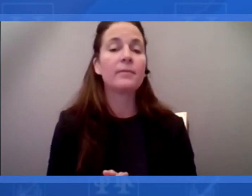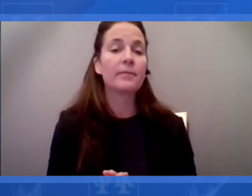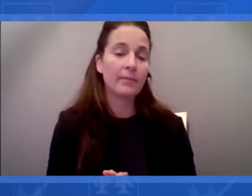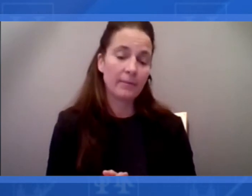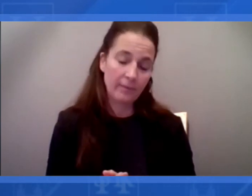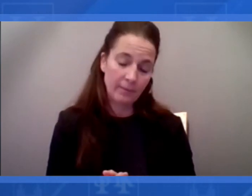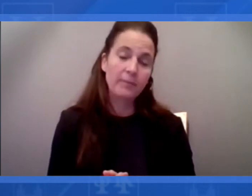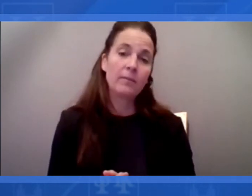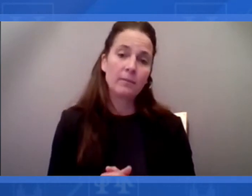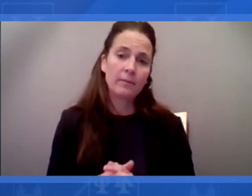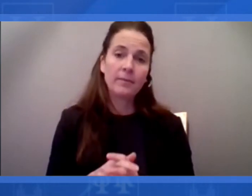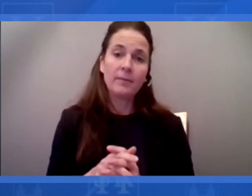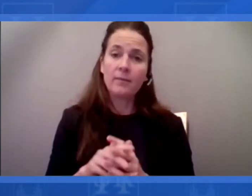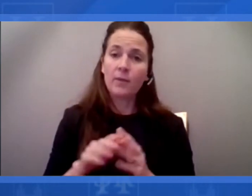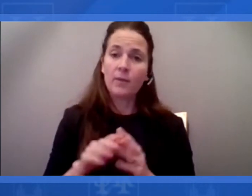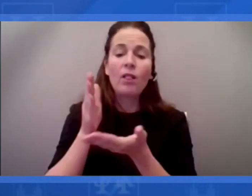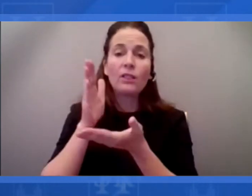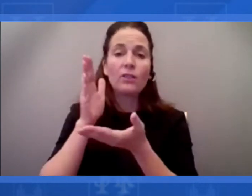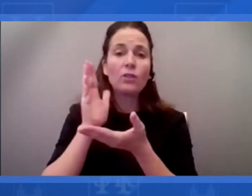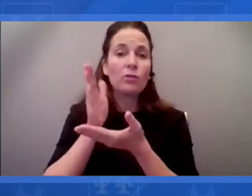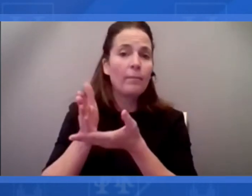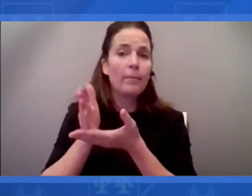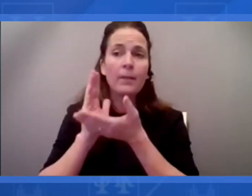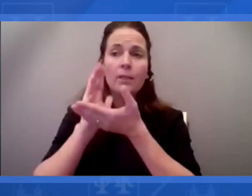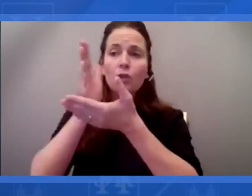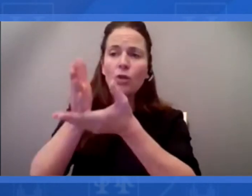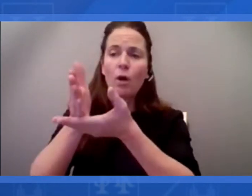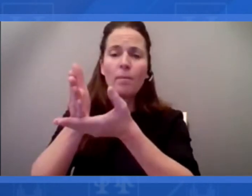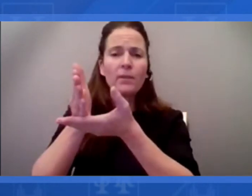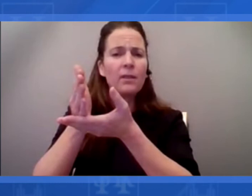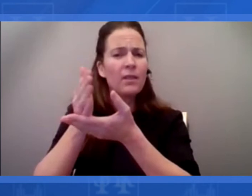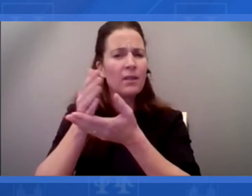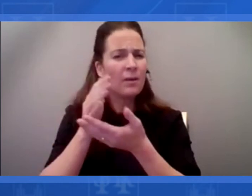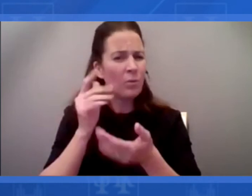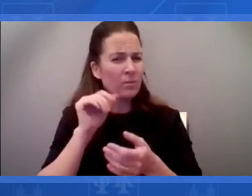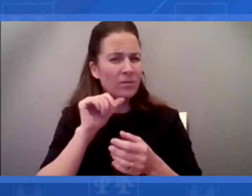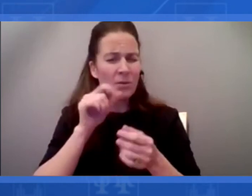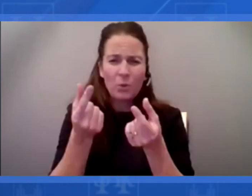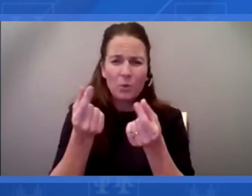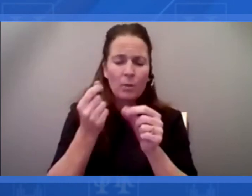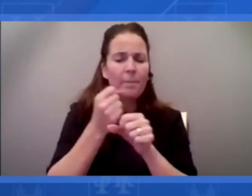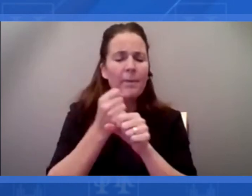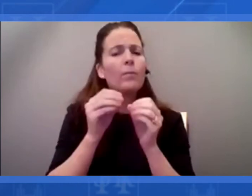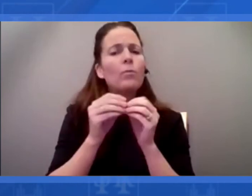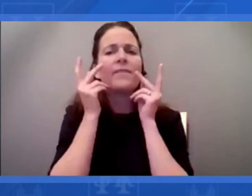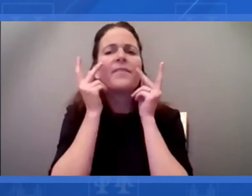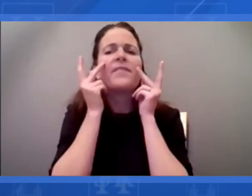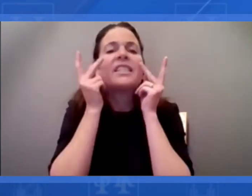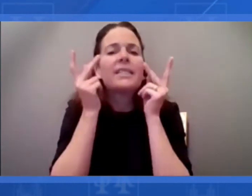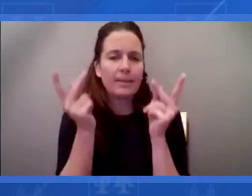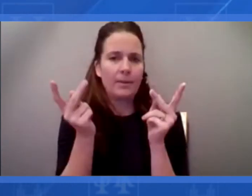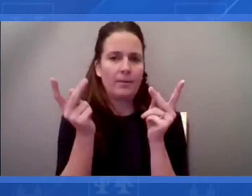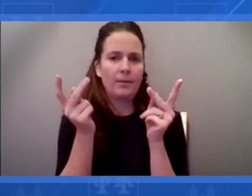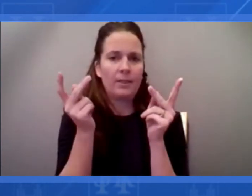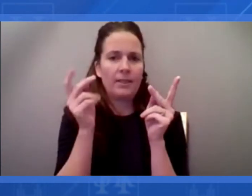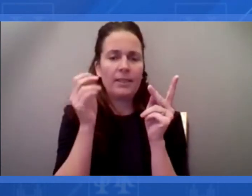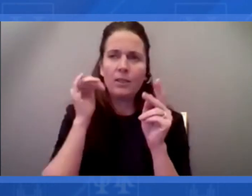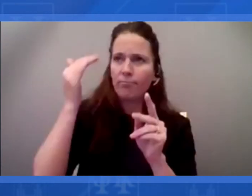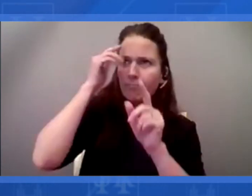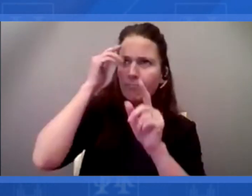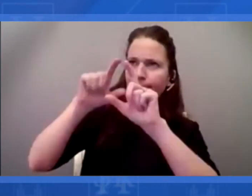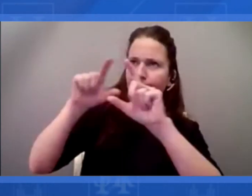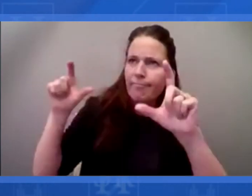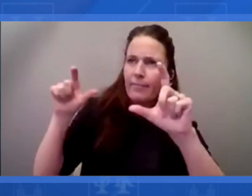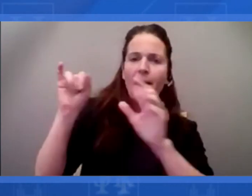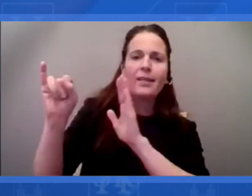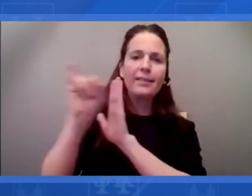comfortable, and accessible? As Maureen mentioned earlier, HSR has over